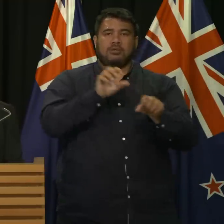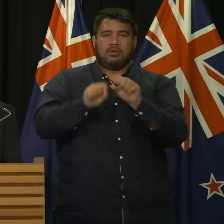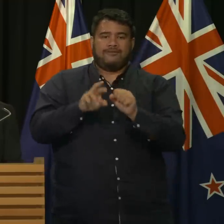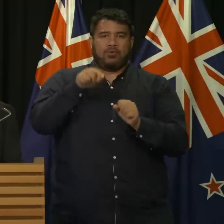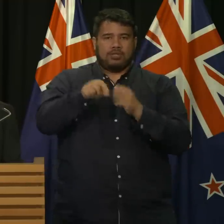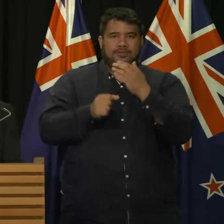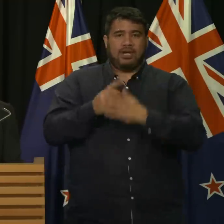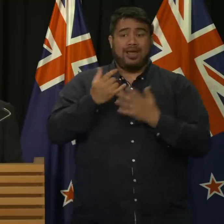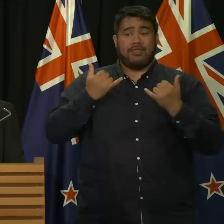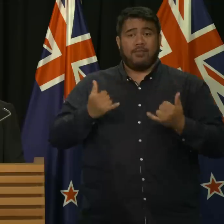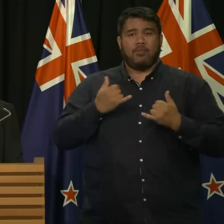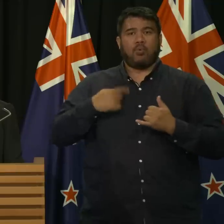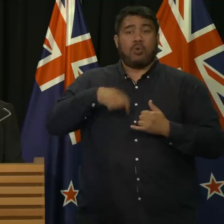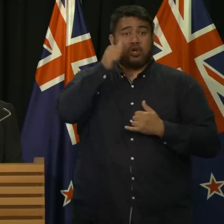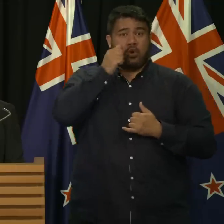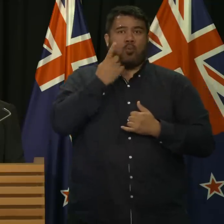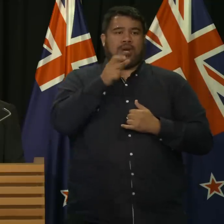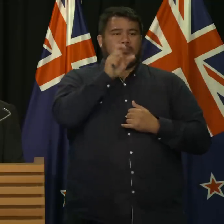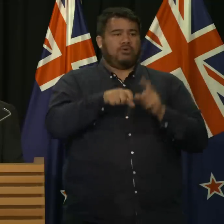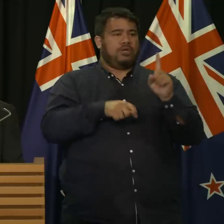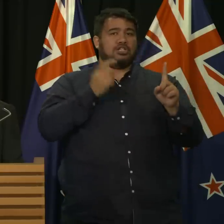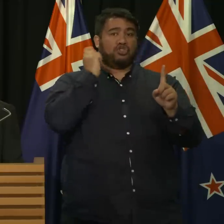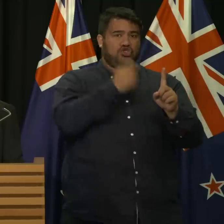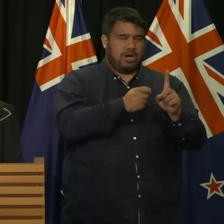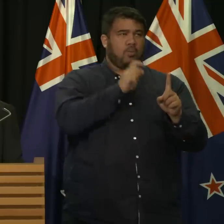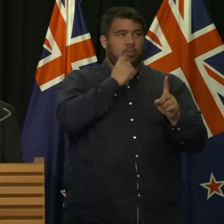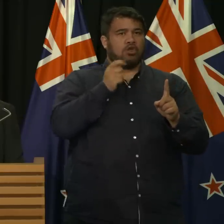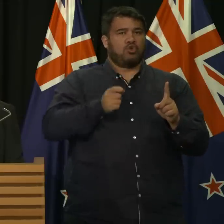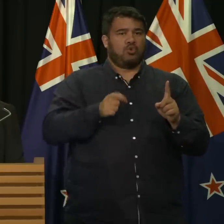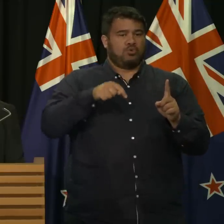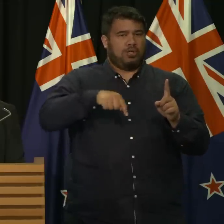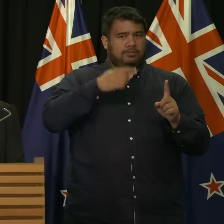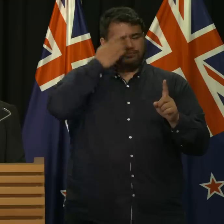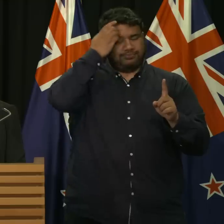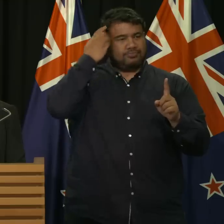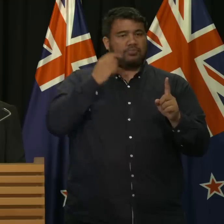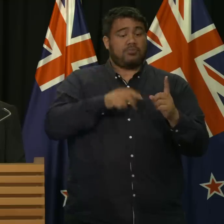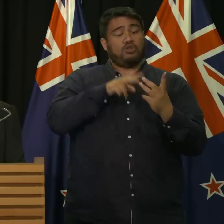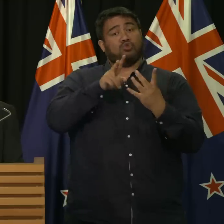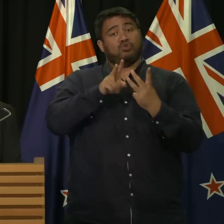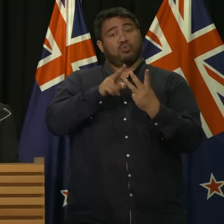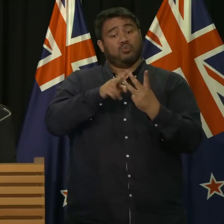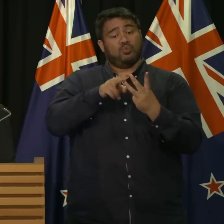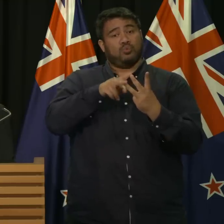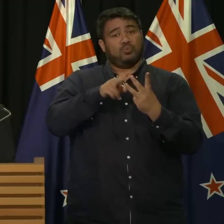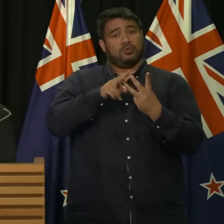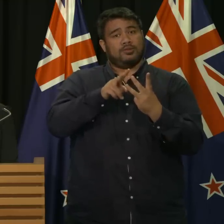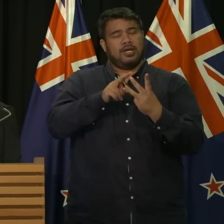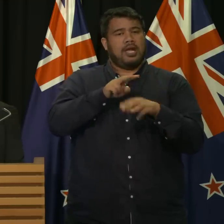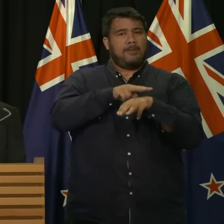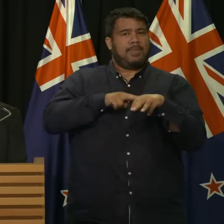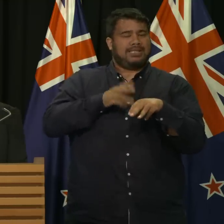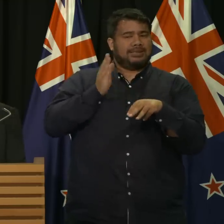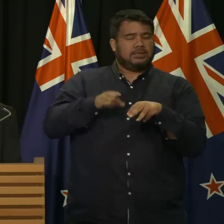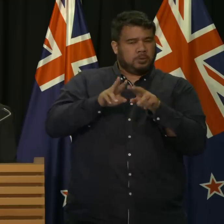person at this point has been charged and is appearing in court. With the remaining 2, police are still